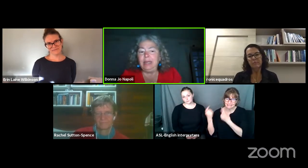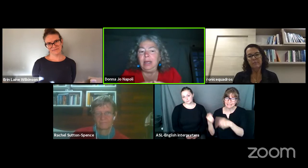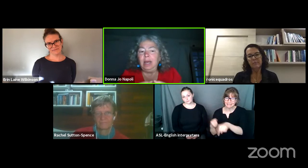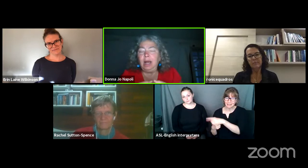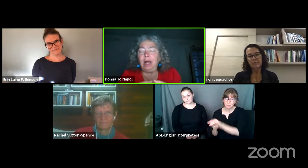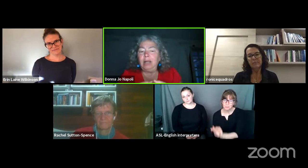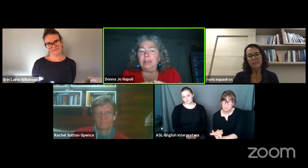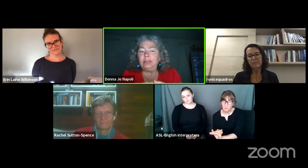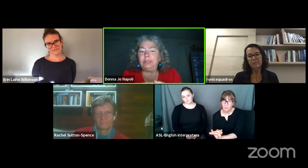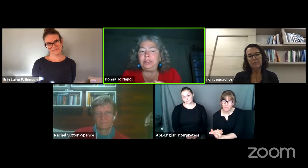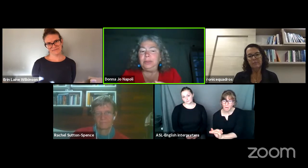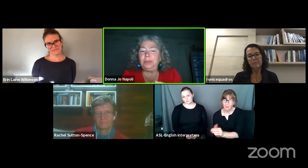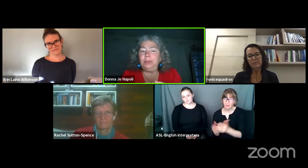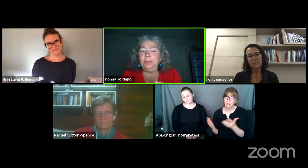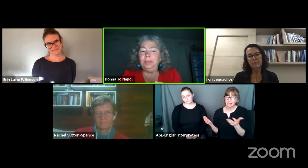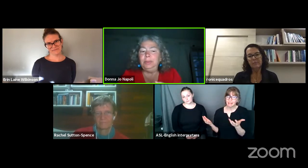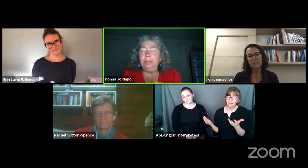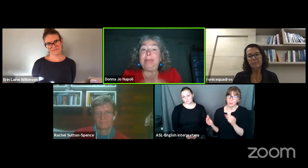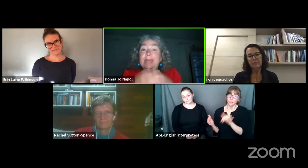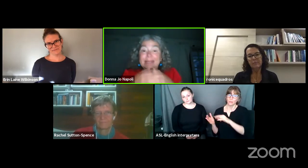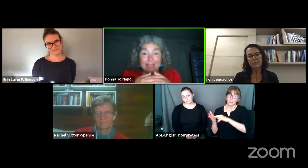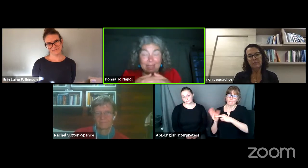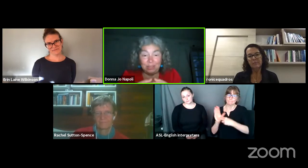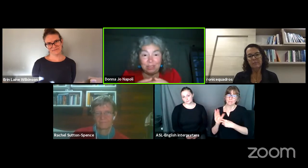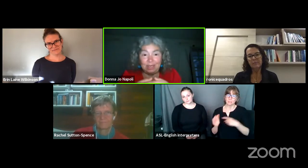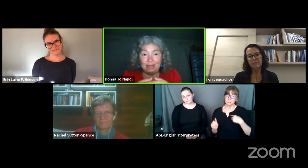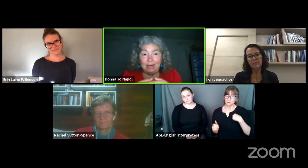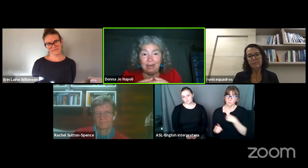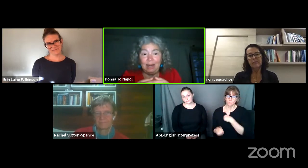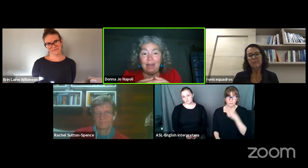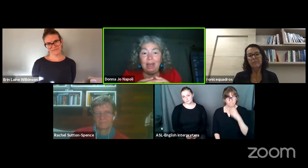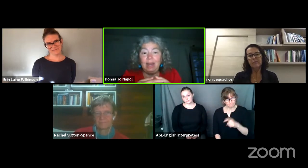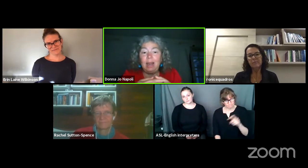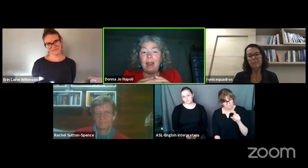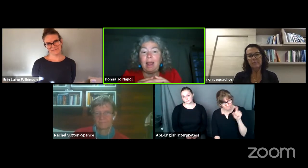responsibility to pay attention